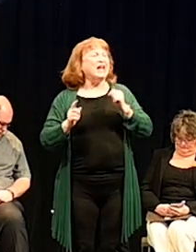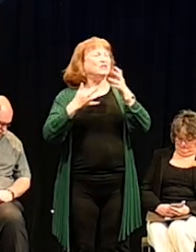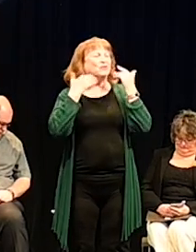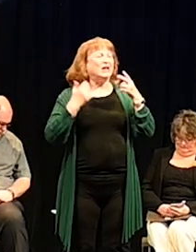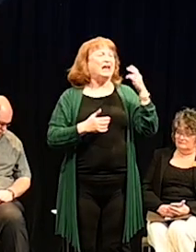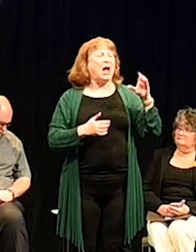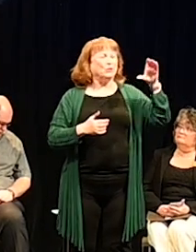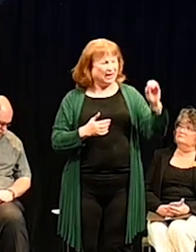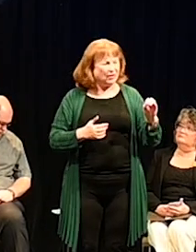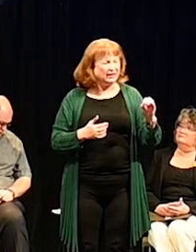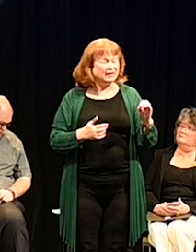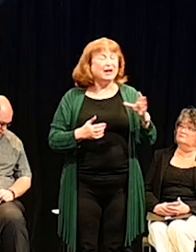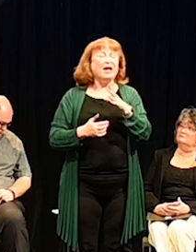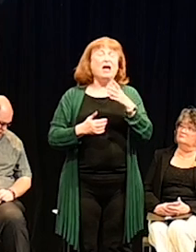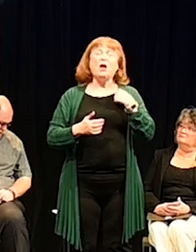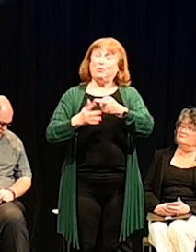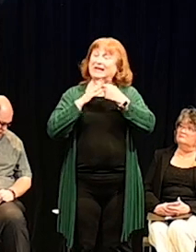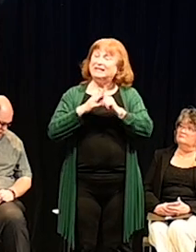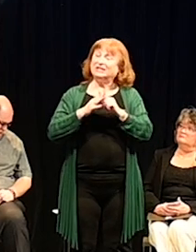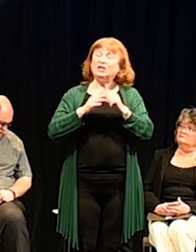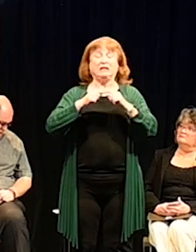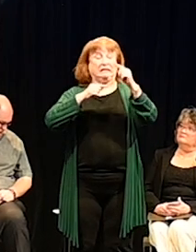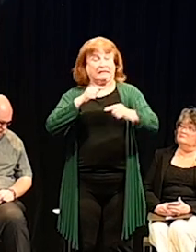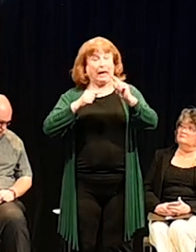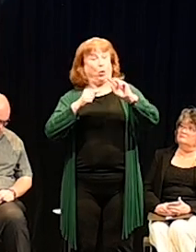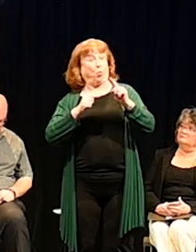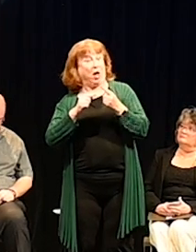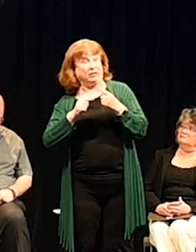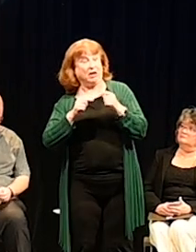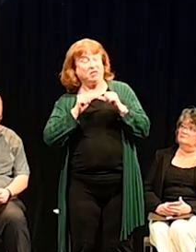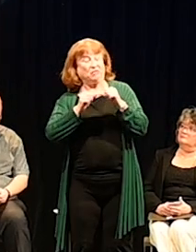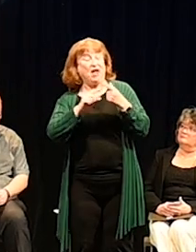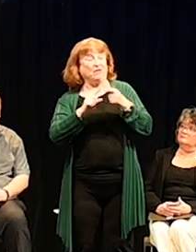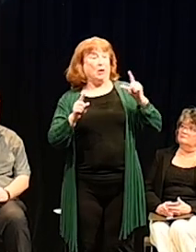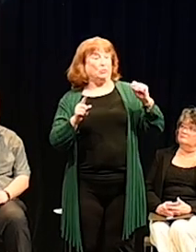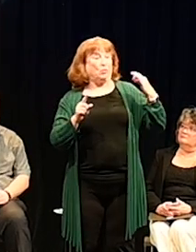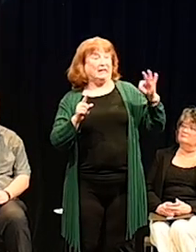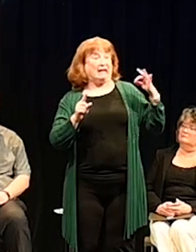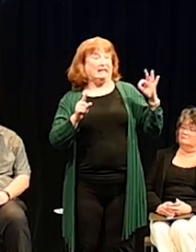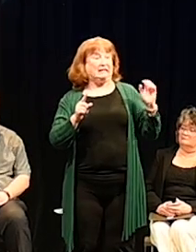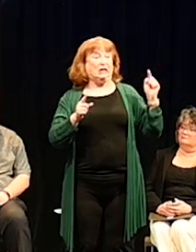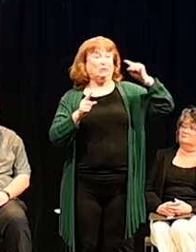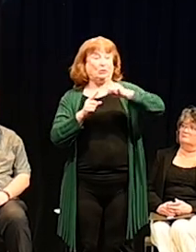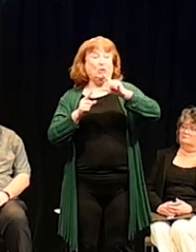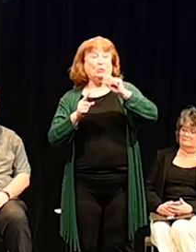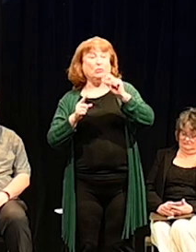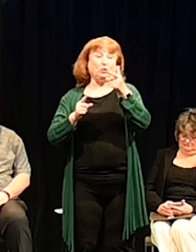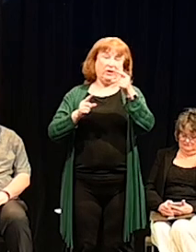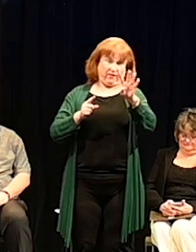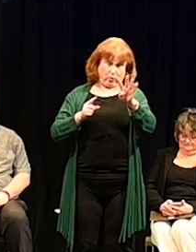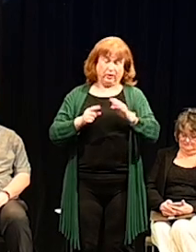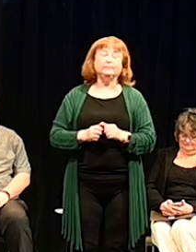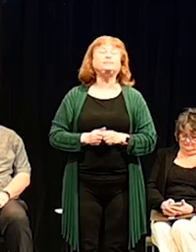age-friendly Howard County as we initiate Cycle 1, which ran from 2019 through